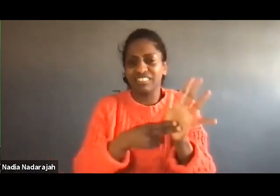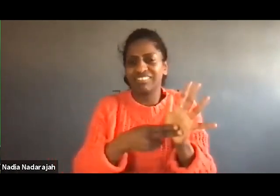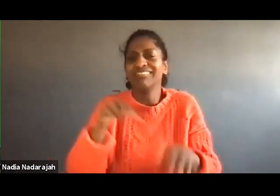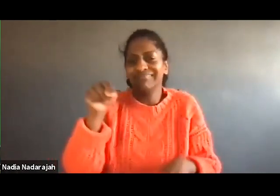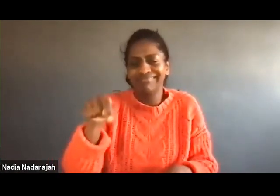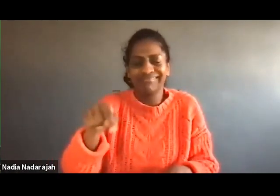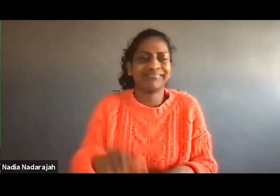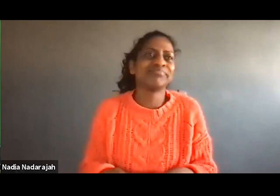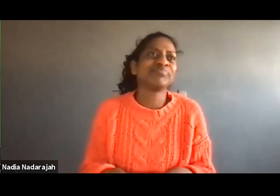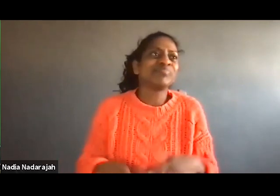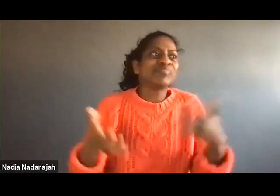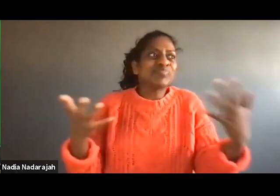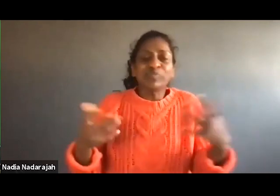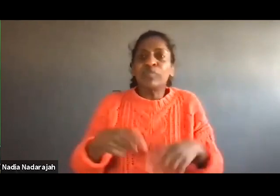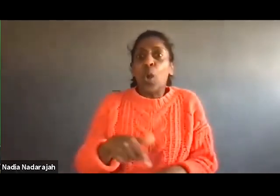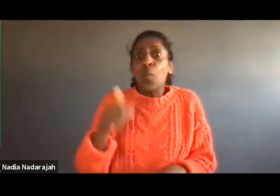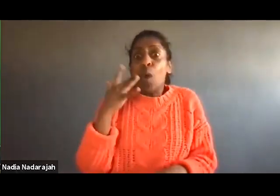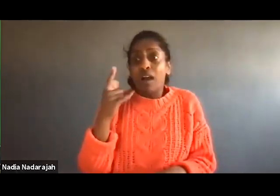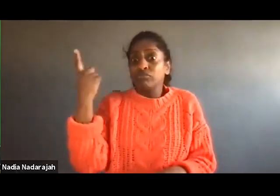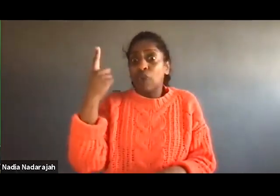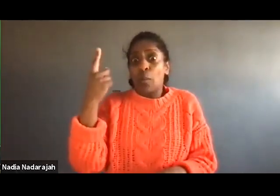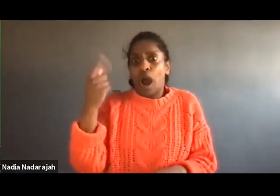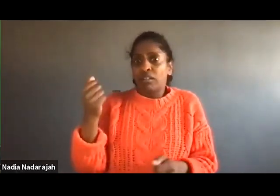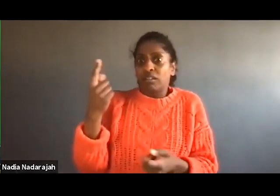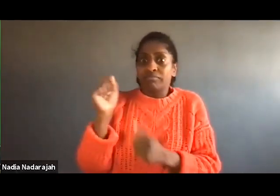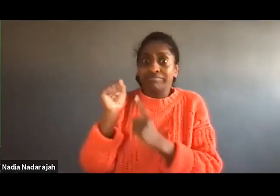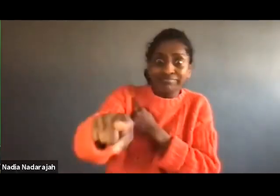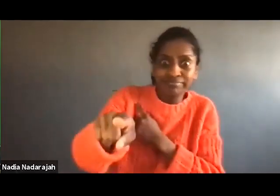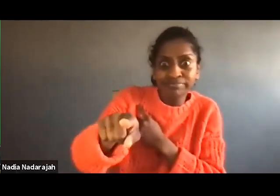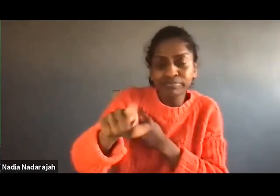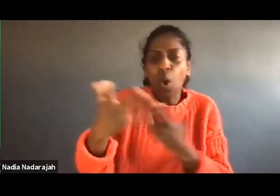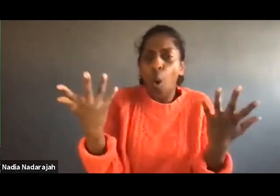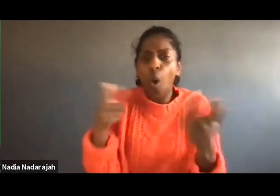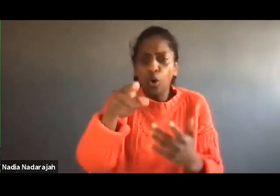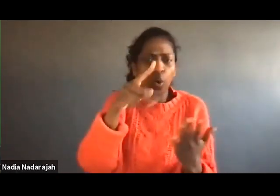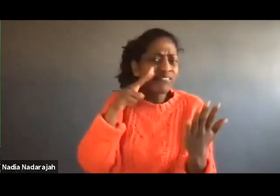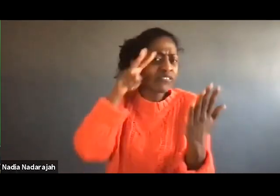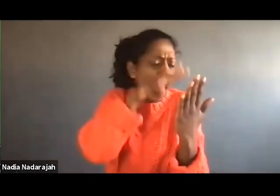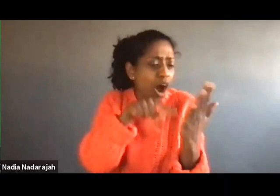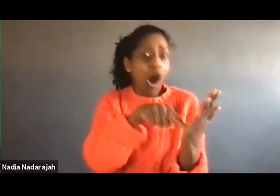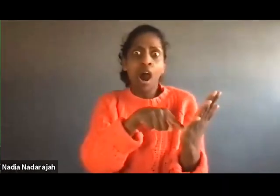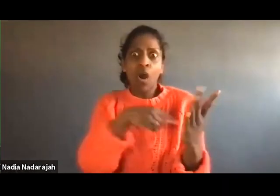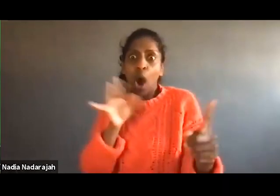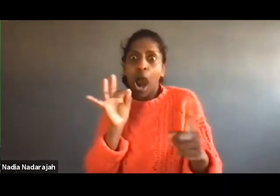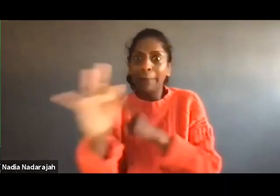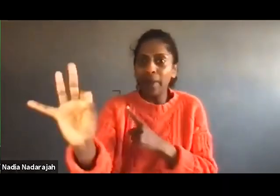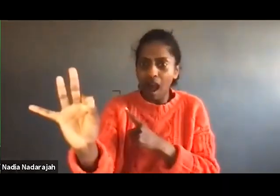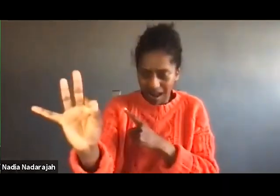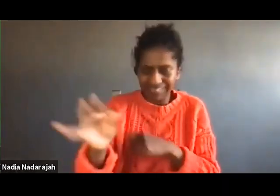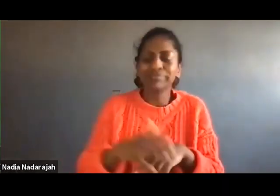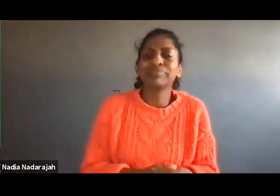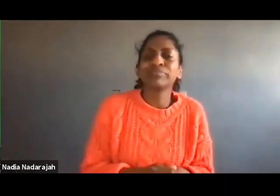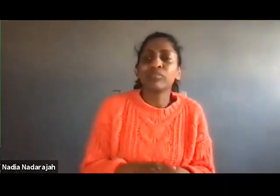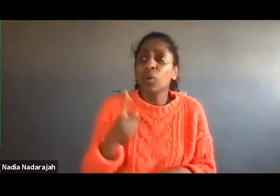particular have been quite challenging for me as a deaf actress. If somebody contacts me, or if I see